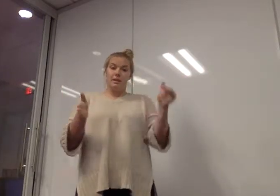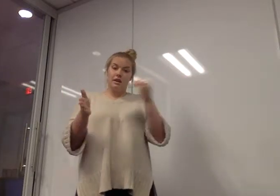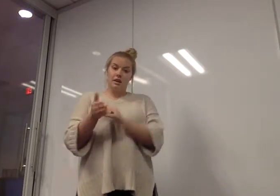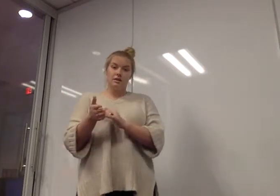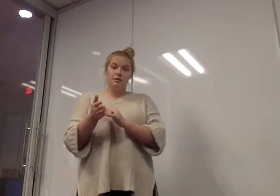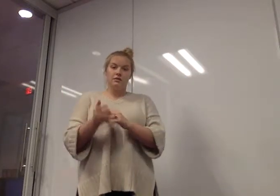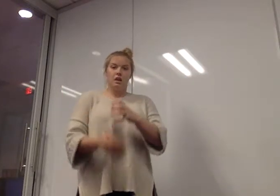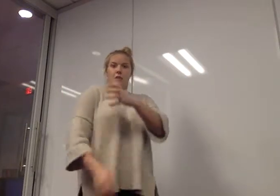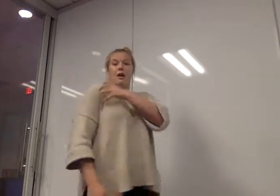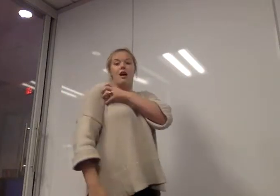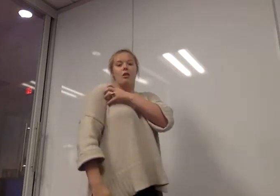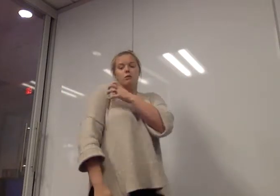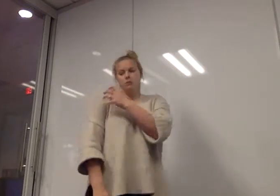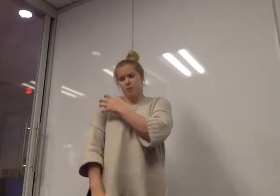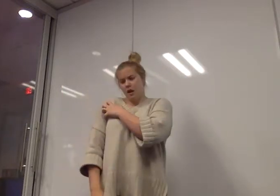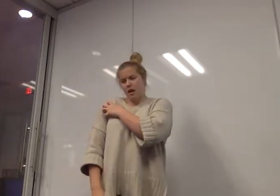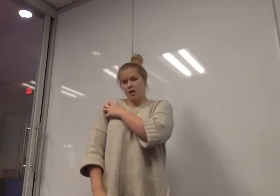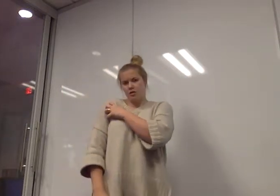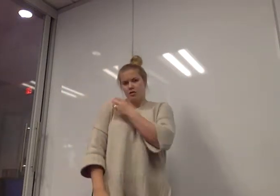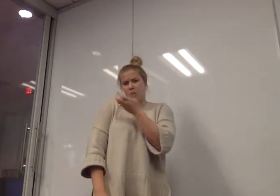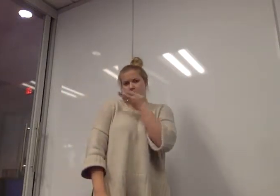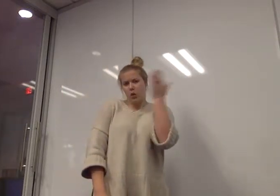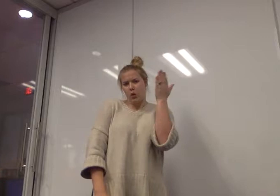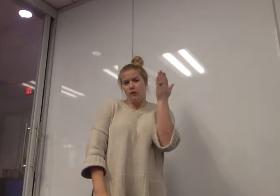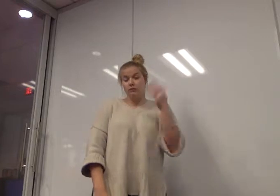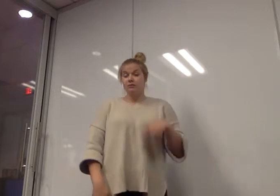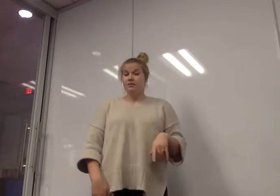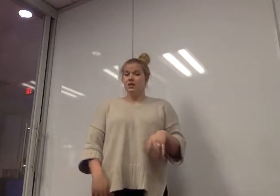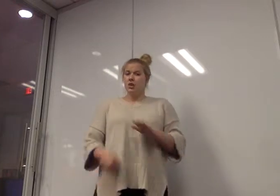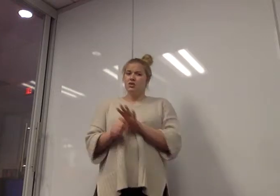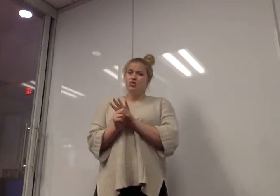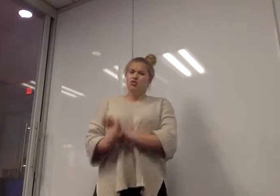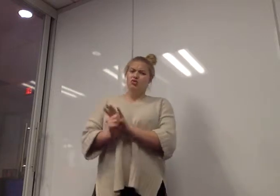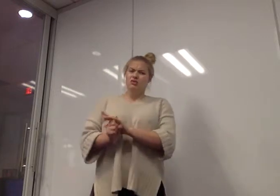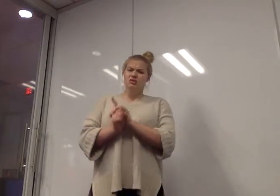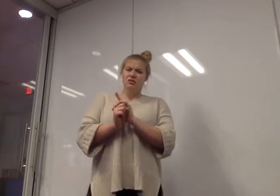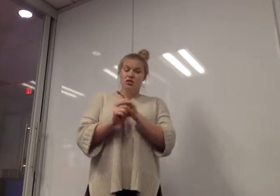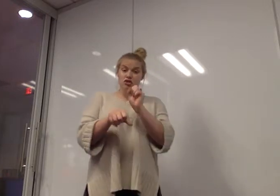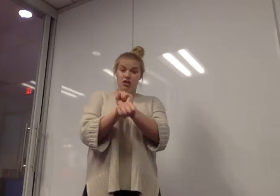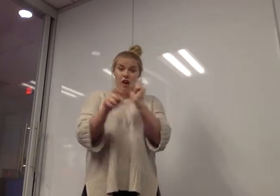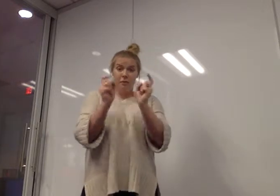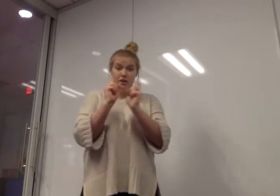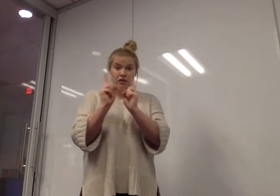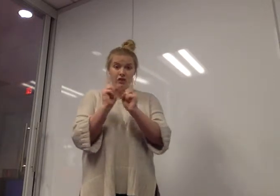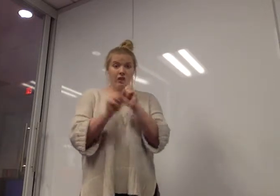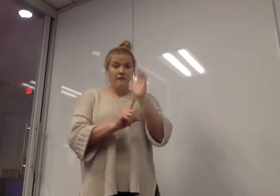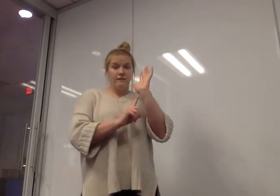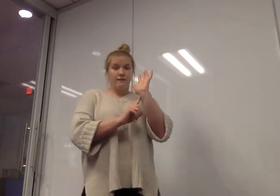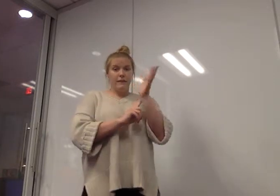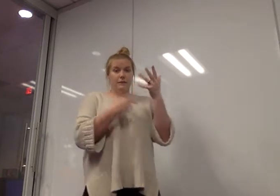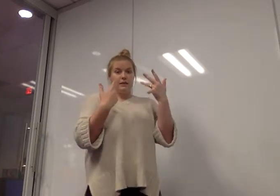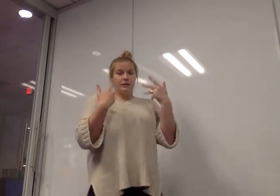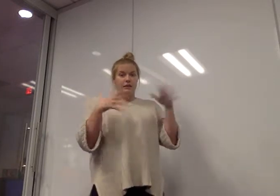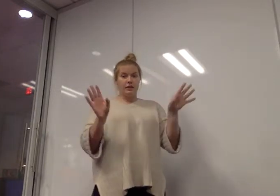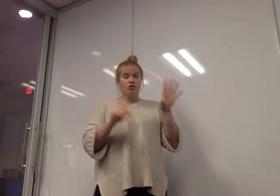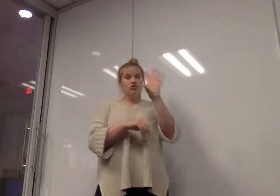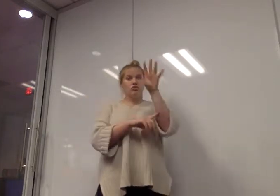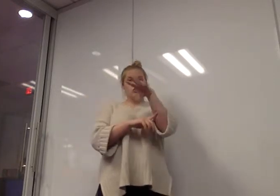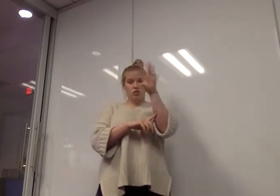high or low power poses again. They go through a very stressful job interview. It's 5 minutes long. They are being recorded,